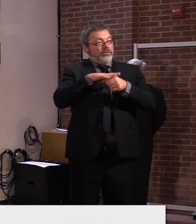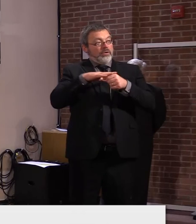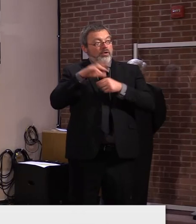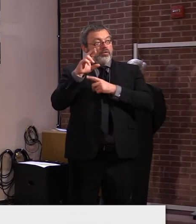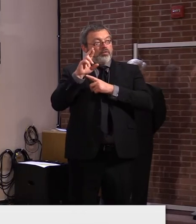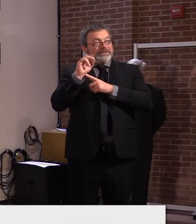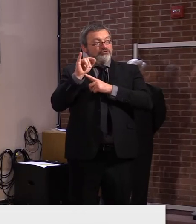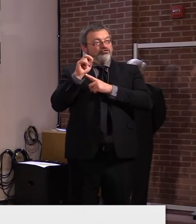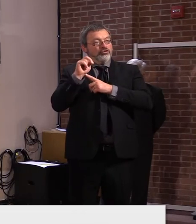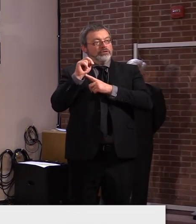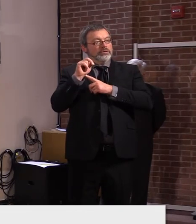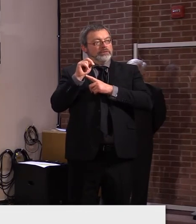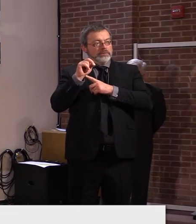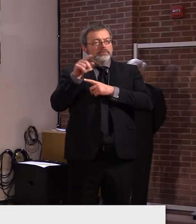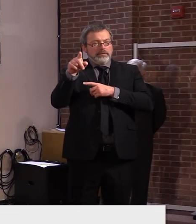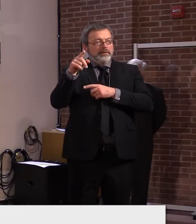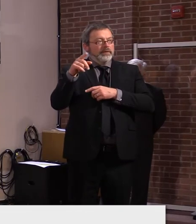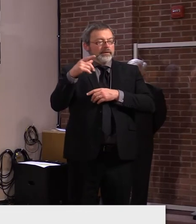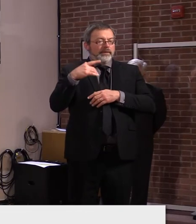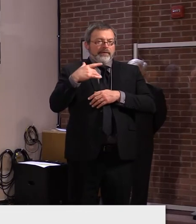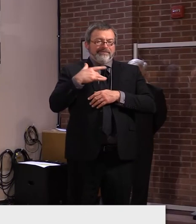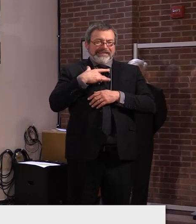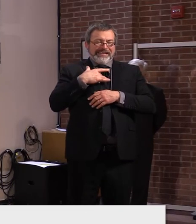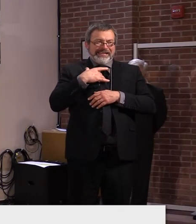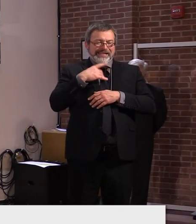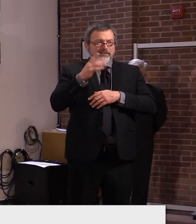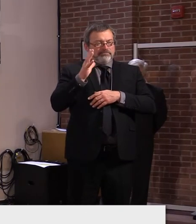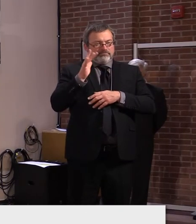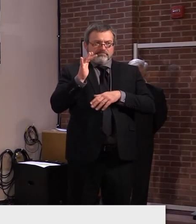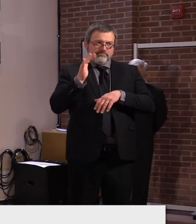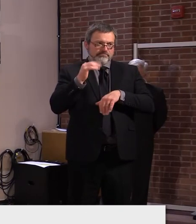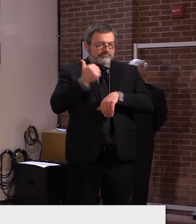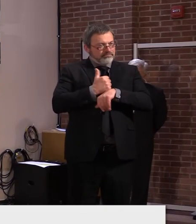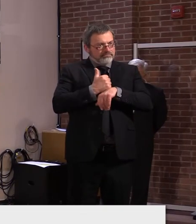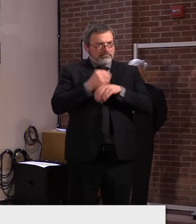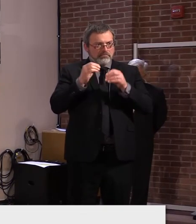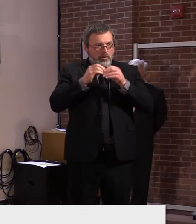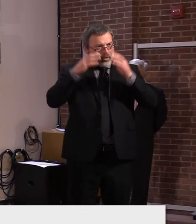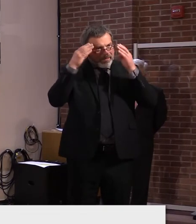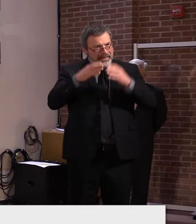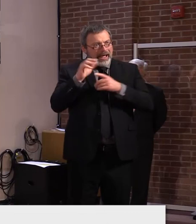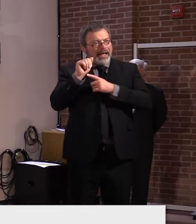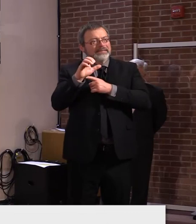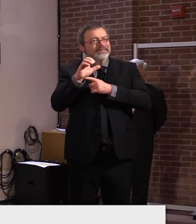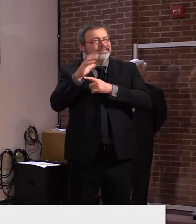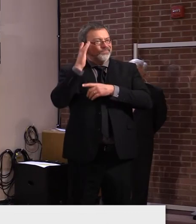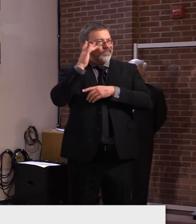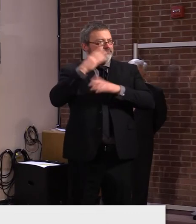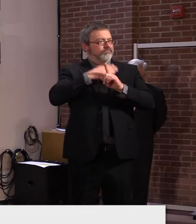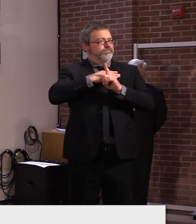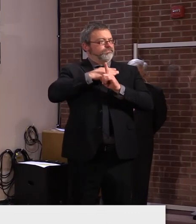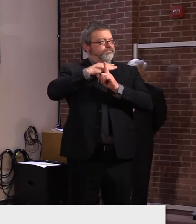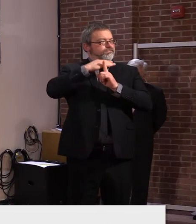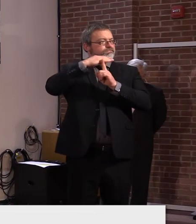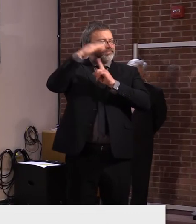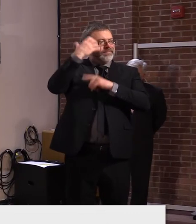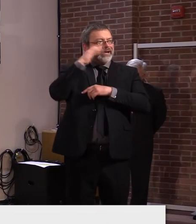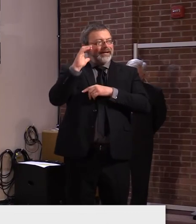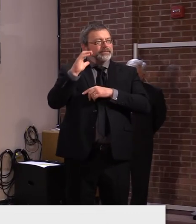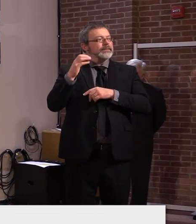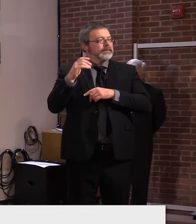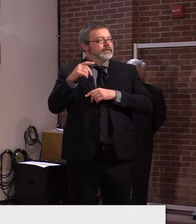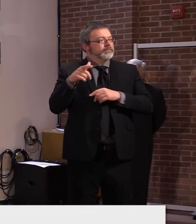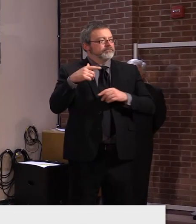increasingly being a concern, so I wouldn't be surprised to see that emerge as a concern as we go forward with our inventory process.